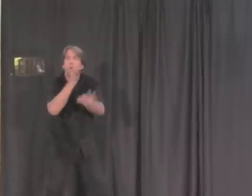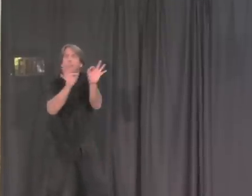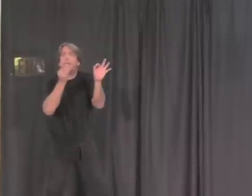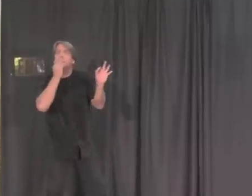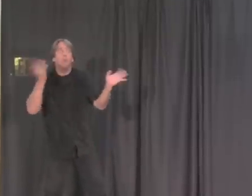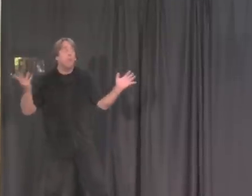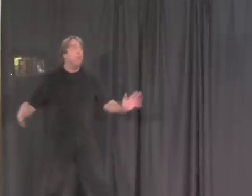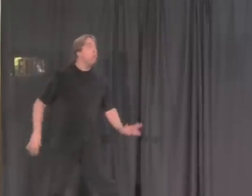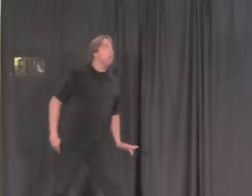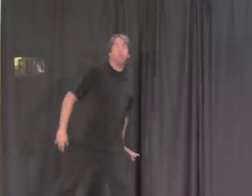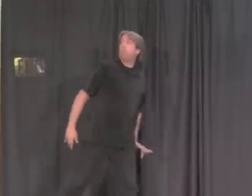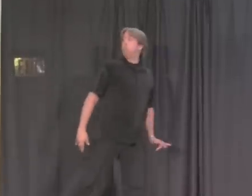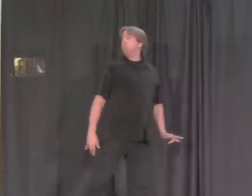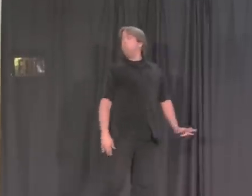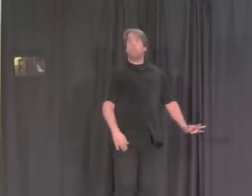Where's the free food?